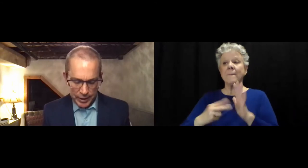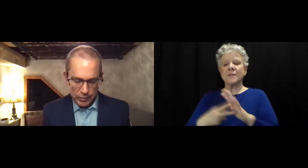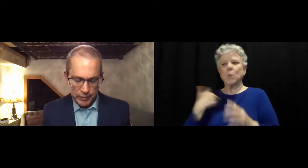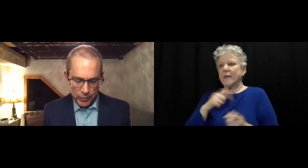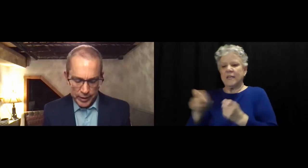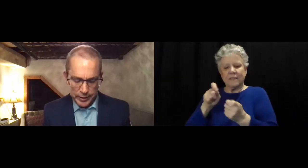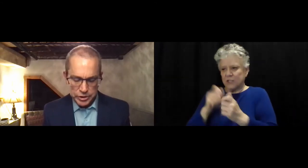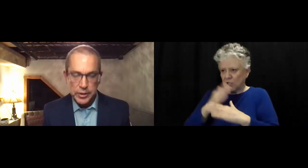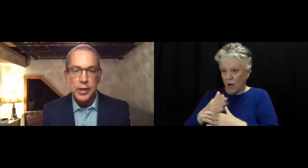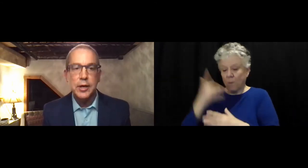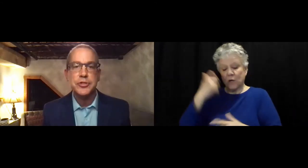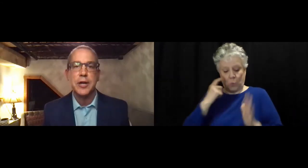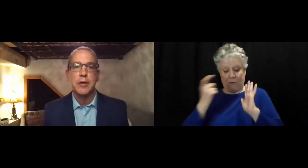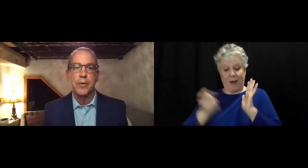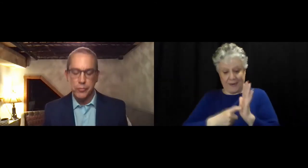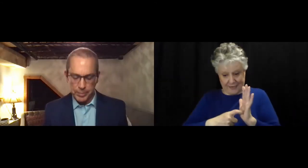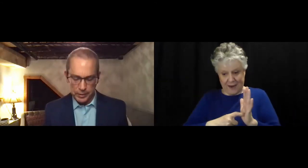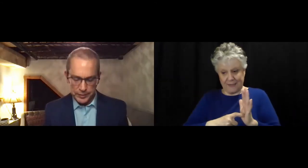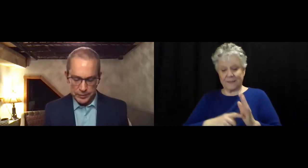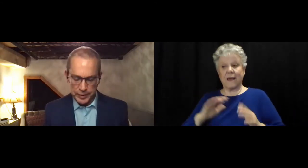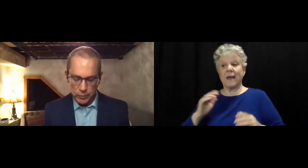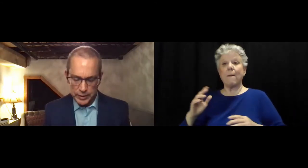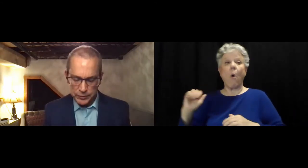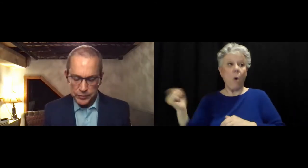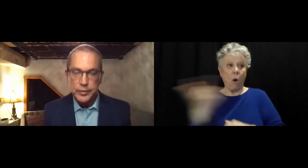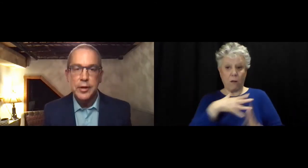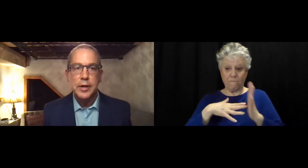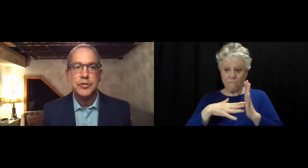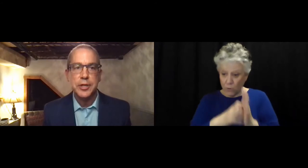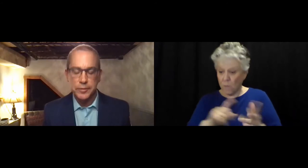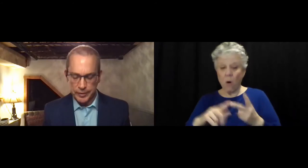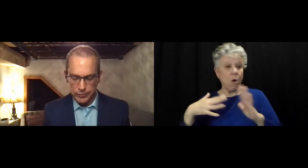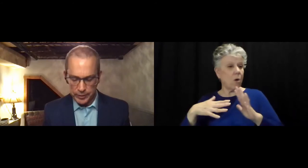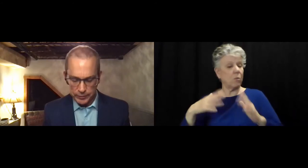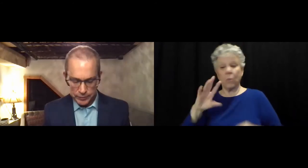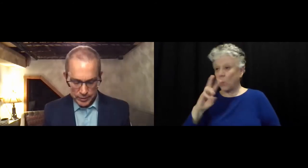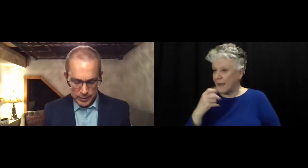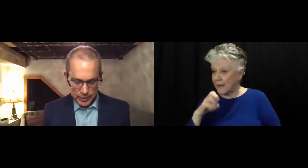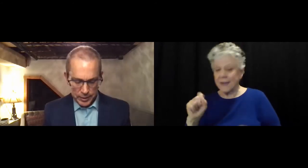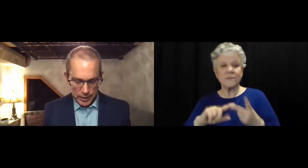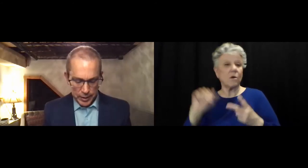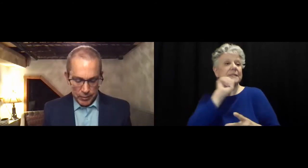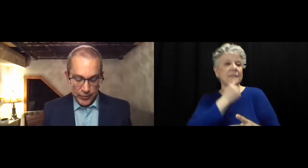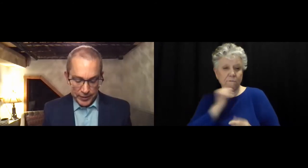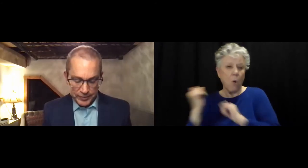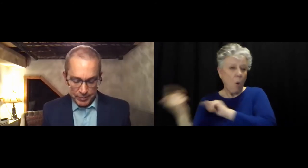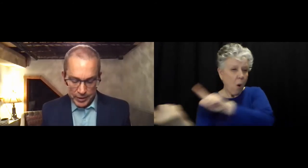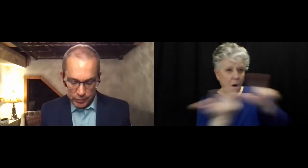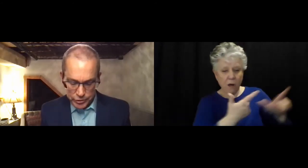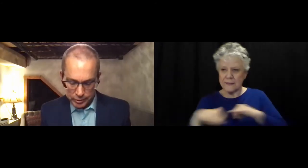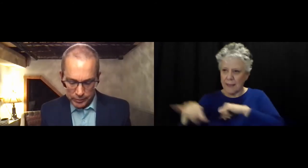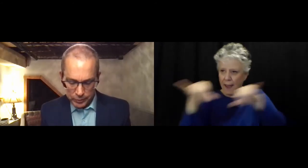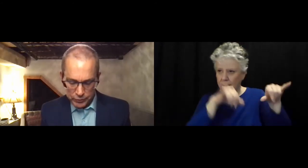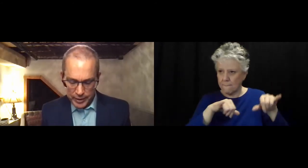on account of the recognition of shared vulnerabilities and weaknesses, of shared sufferings. We find the same